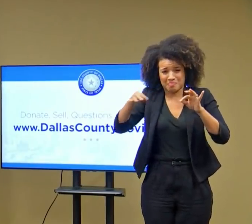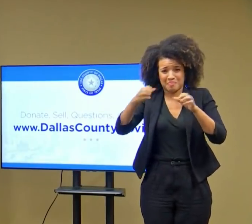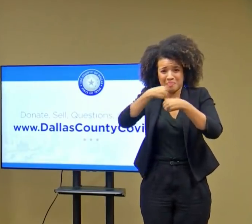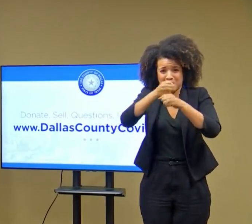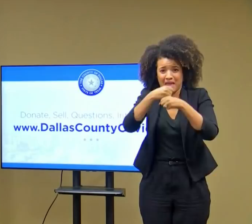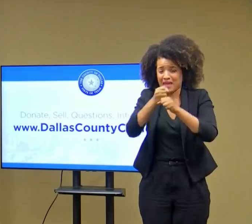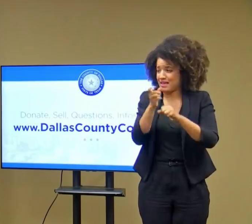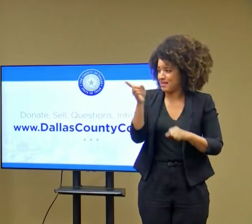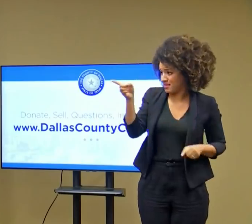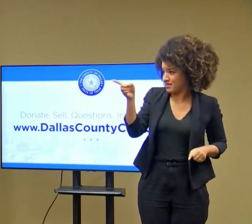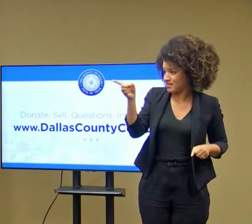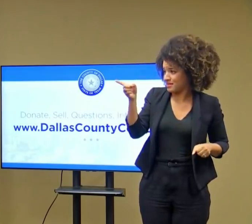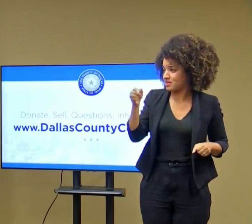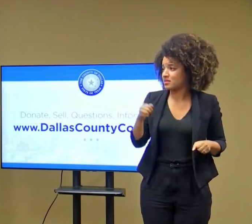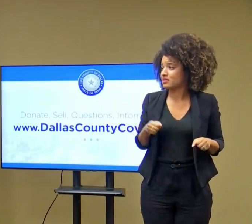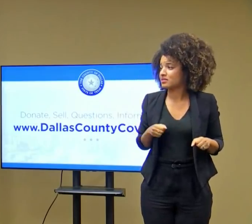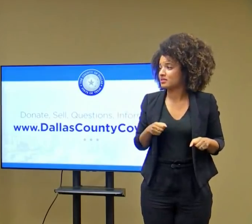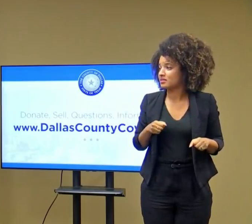2